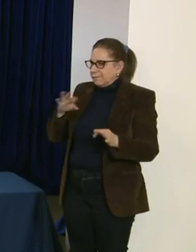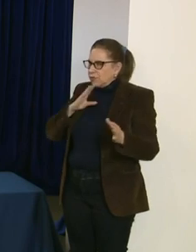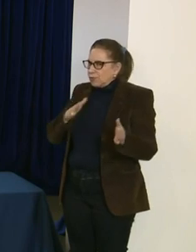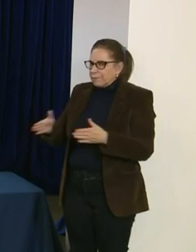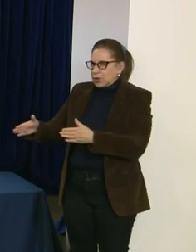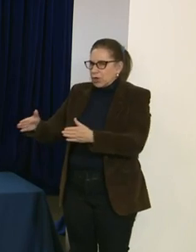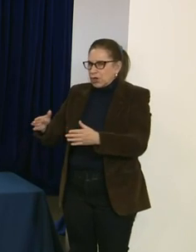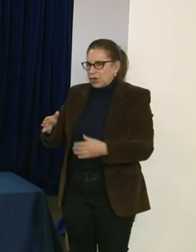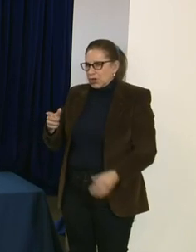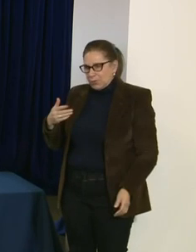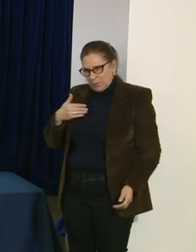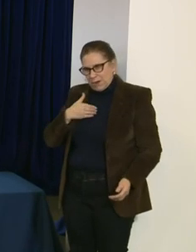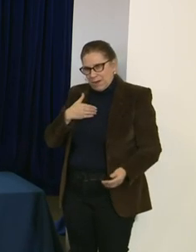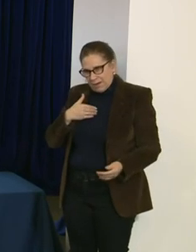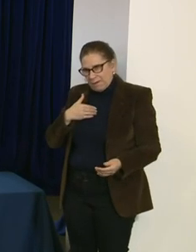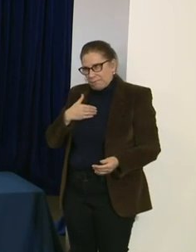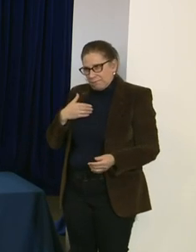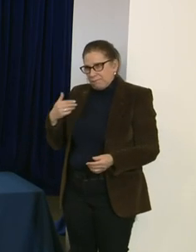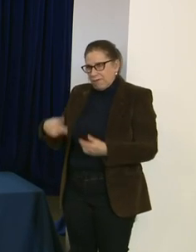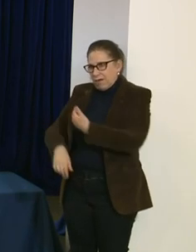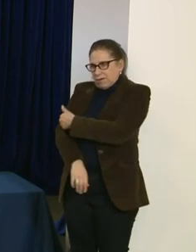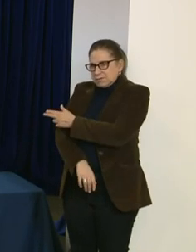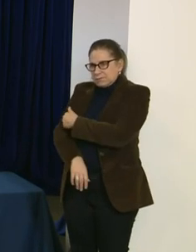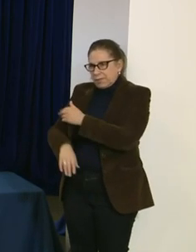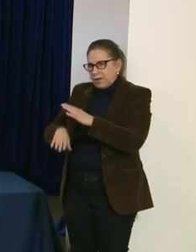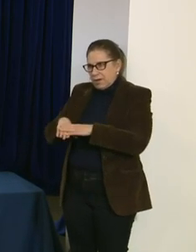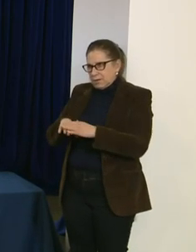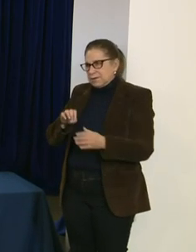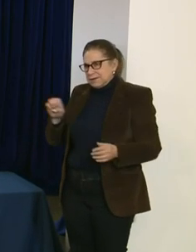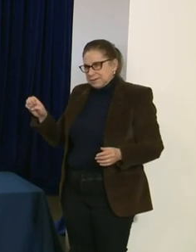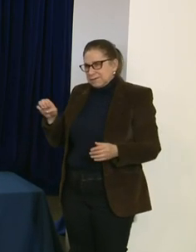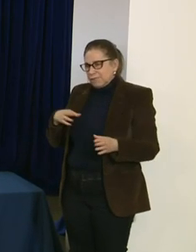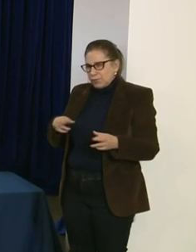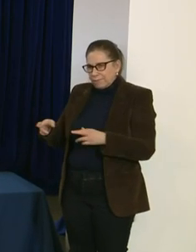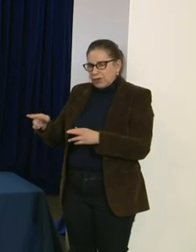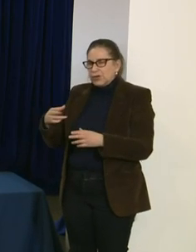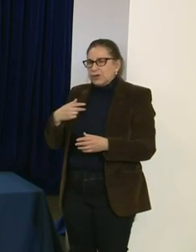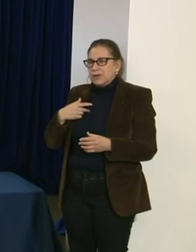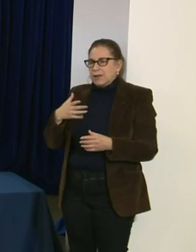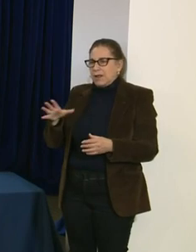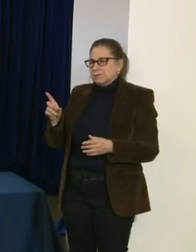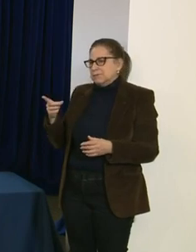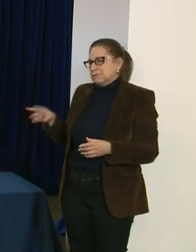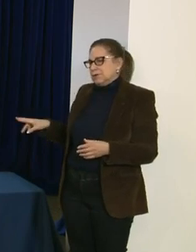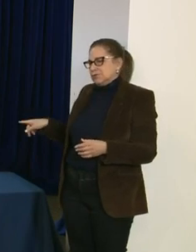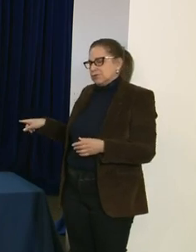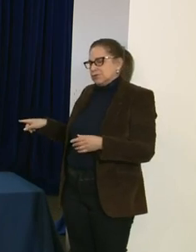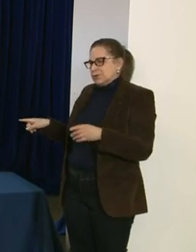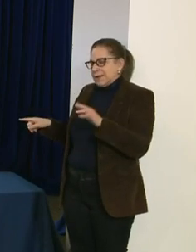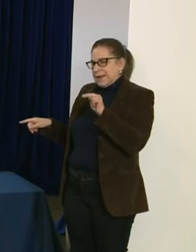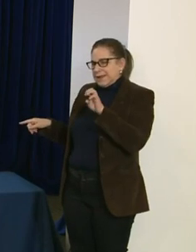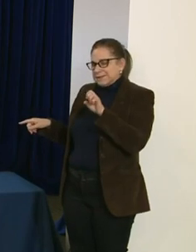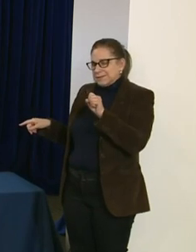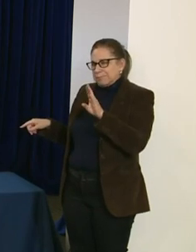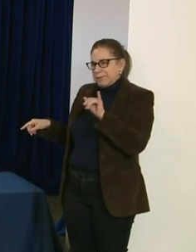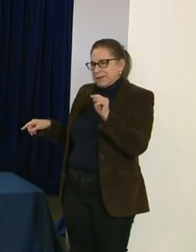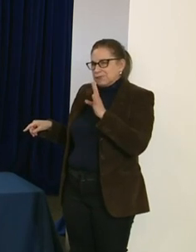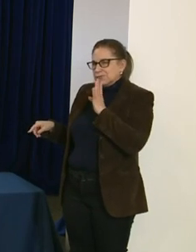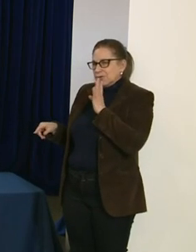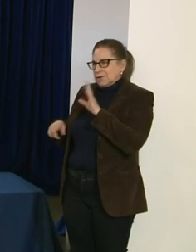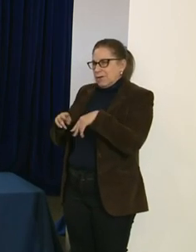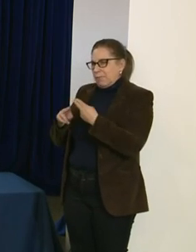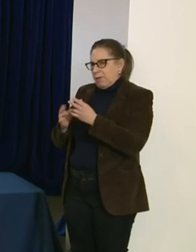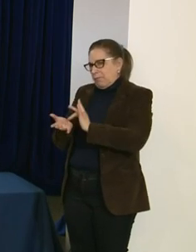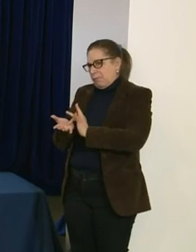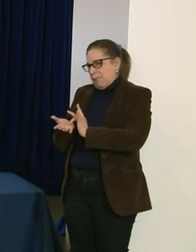let Dr. Nesbitt respond to the question of medical surge, and it is a very real question. And part of